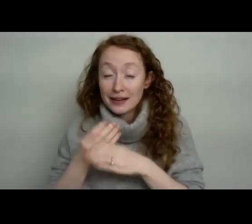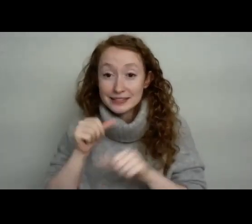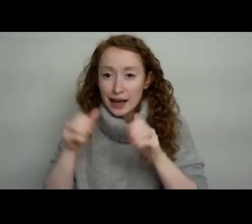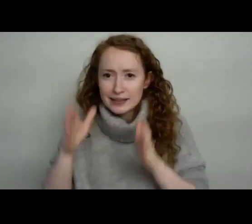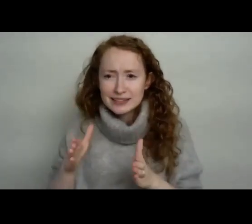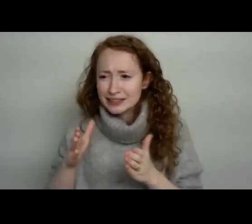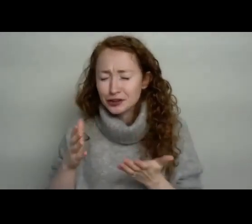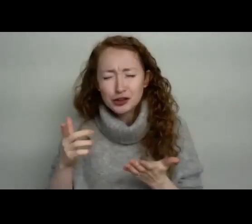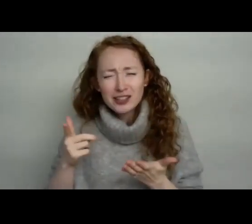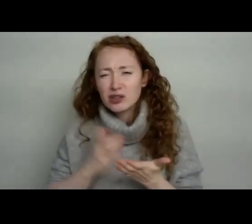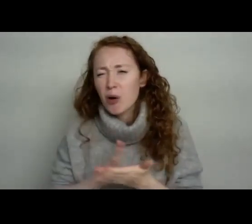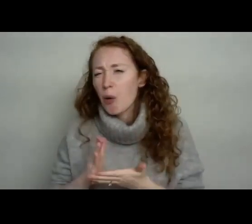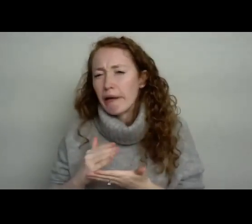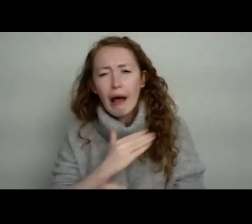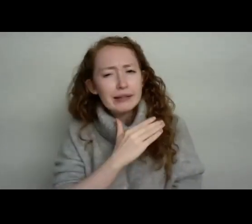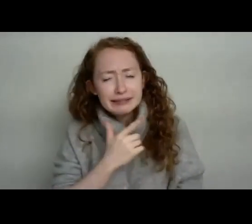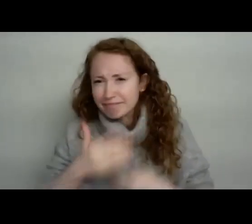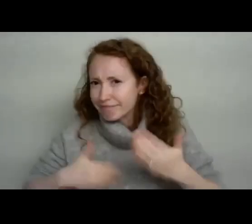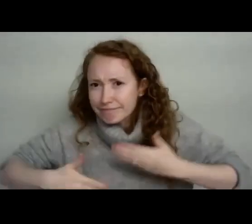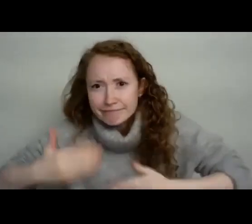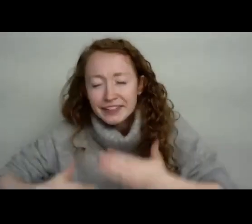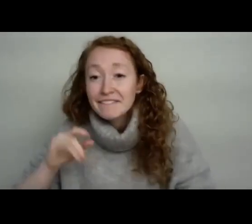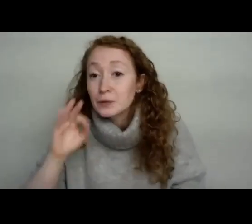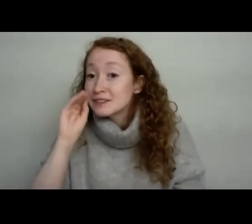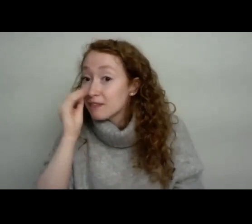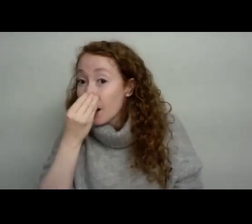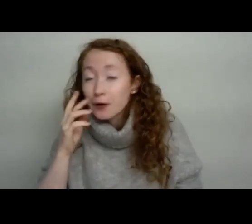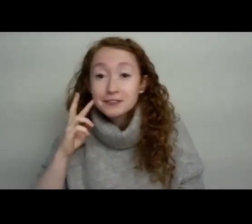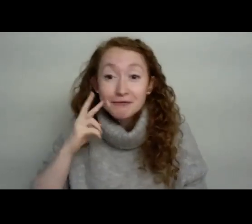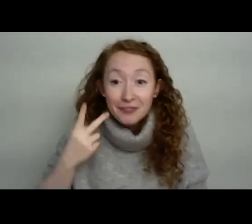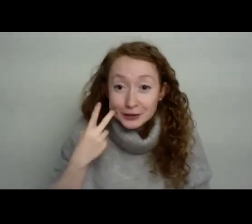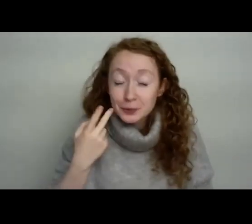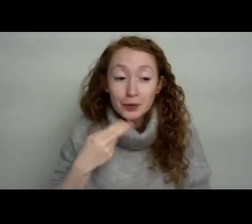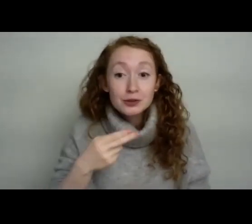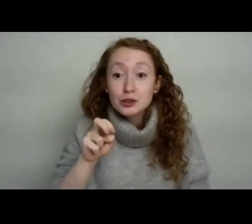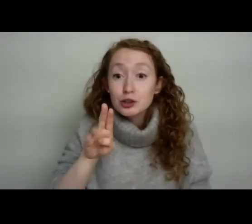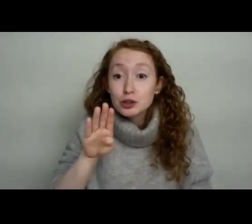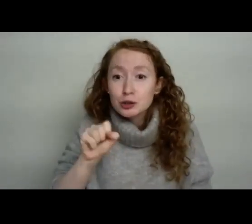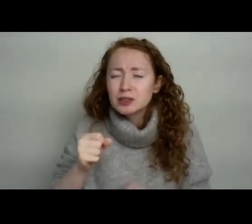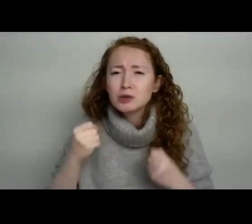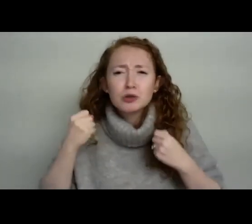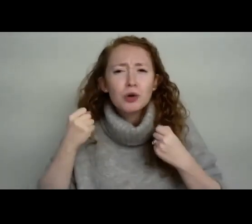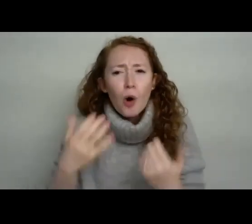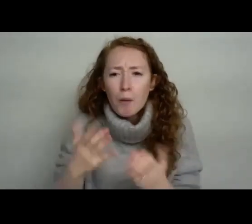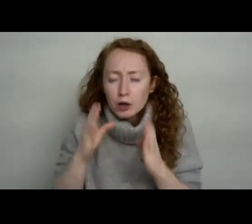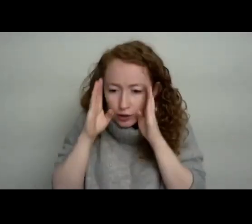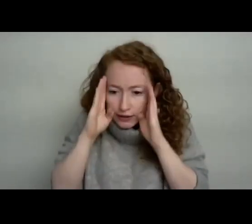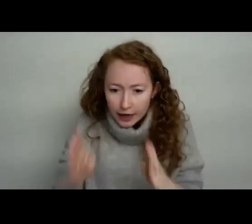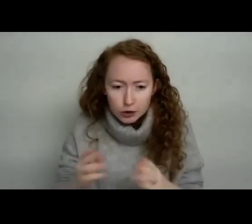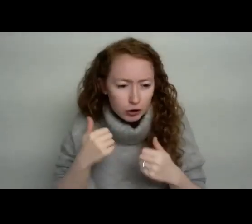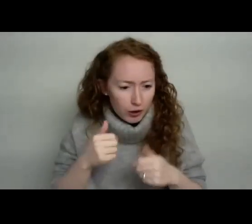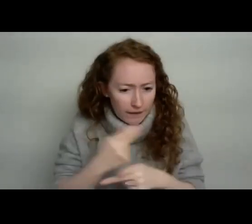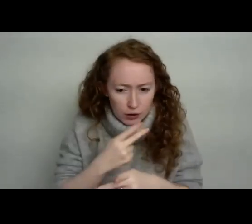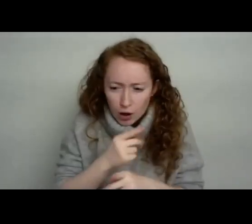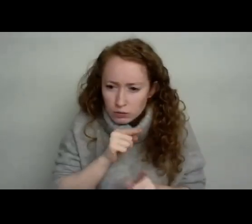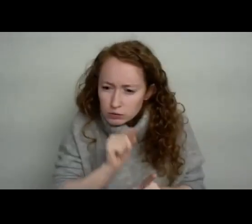the Victorians, just whether it was flowers, vegetables, herbs, so much energy going into making all of